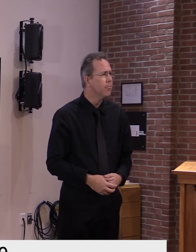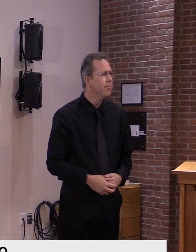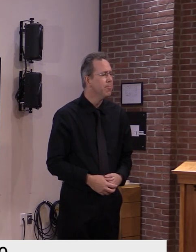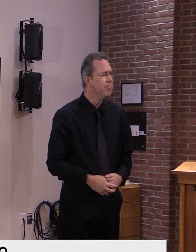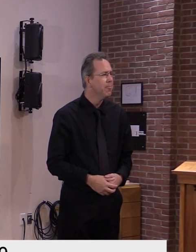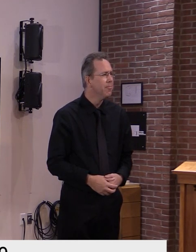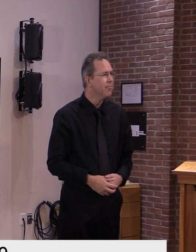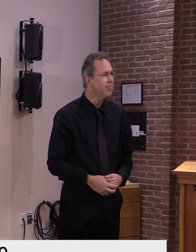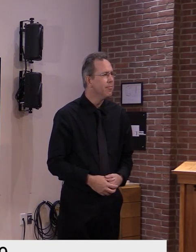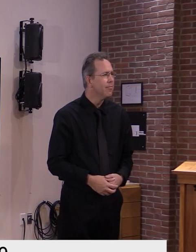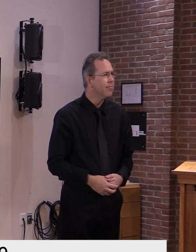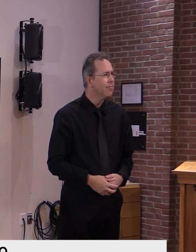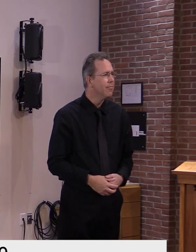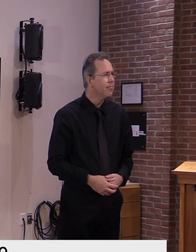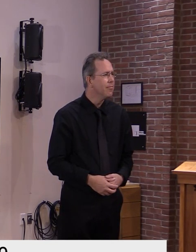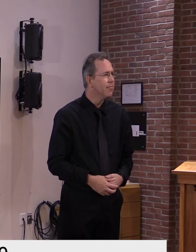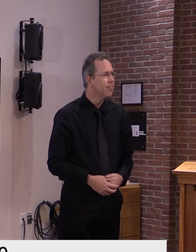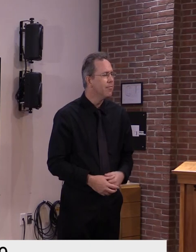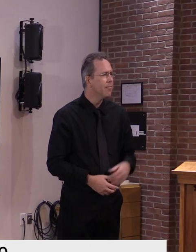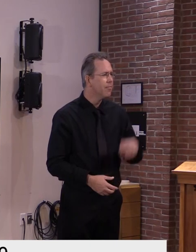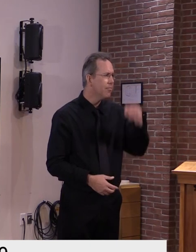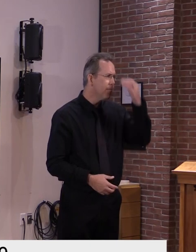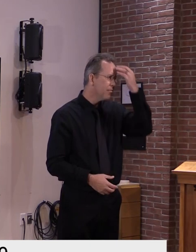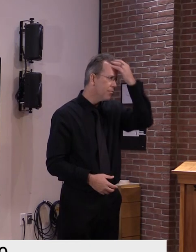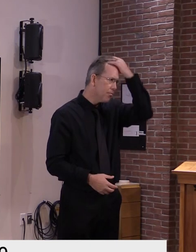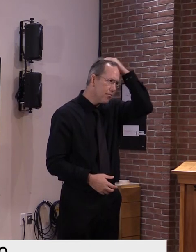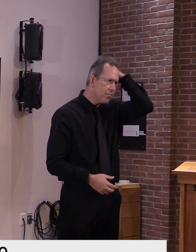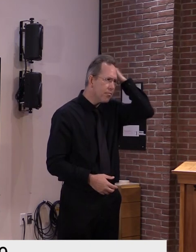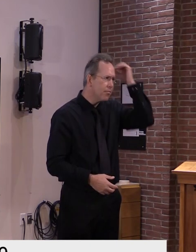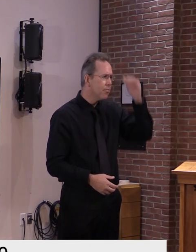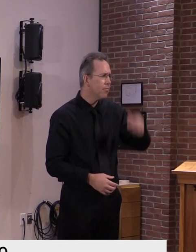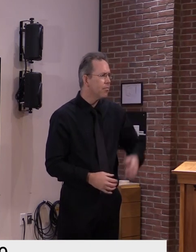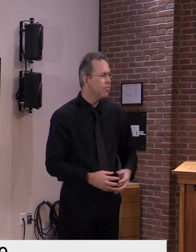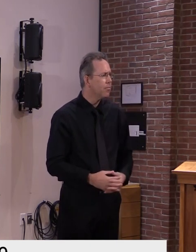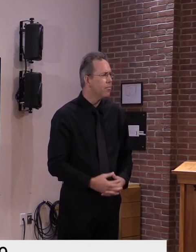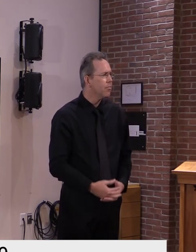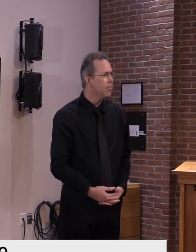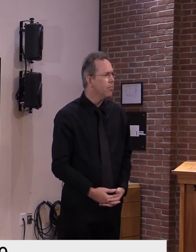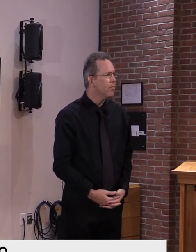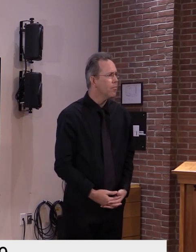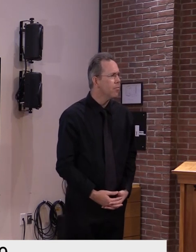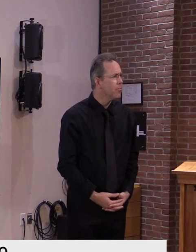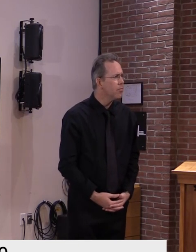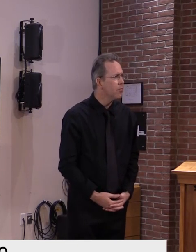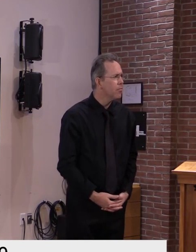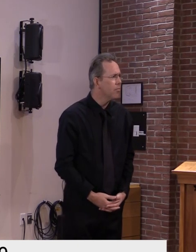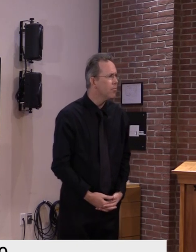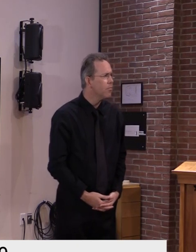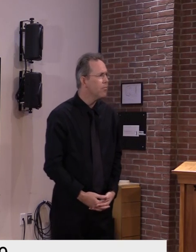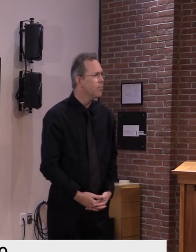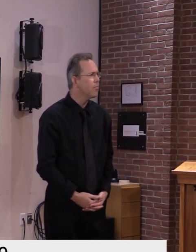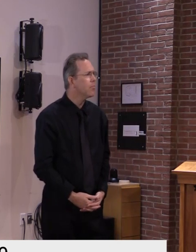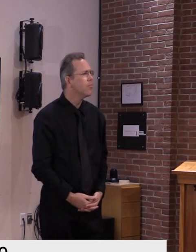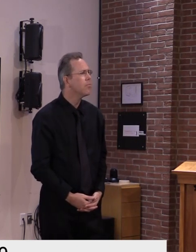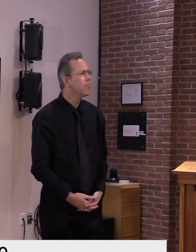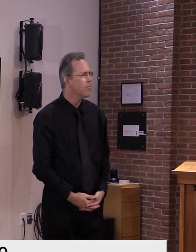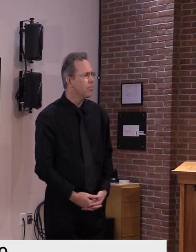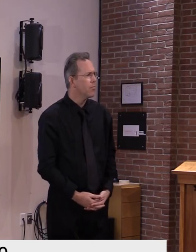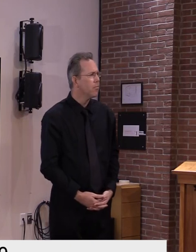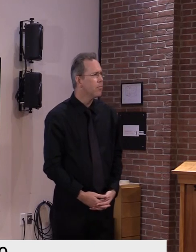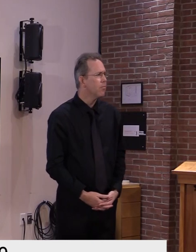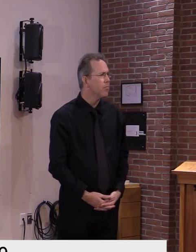Commissioner Sherling, we had a shootout here up in Newport last